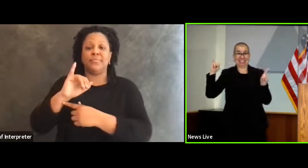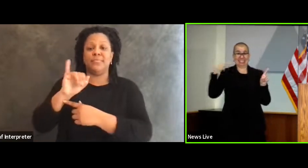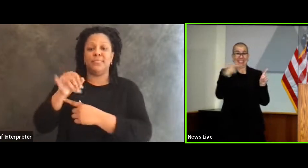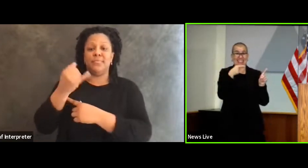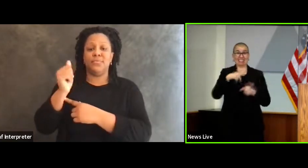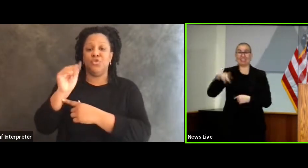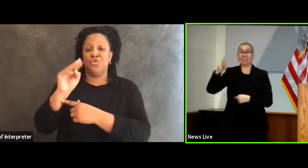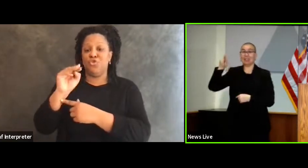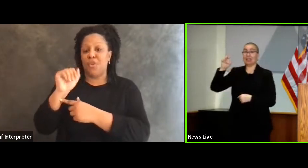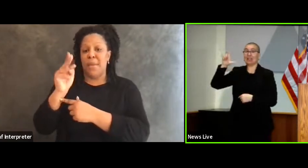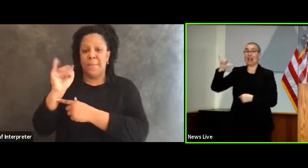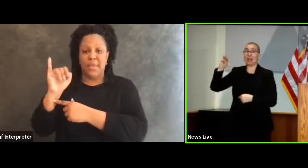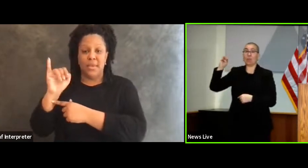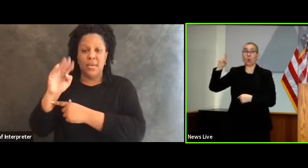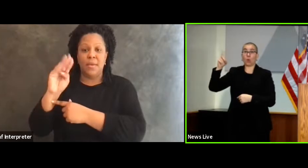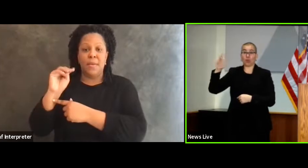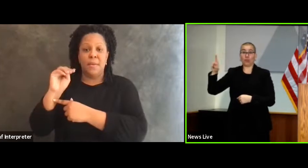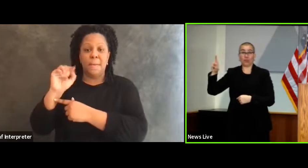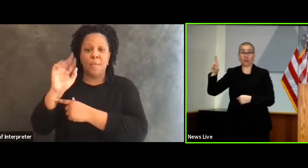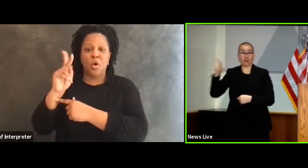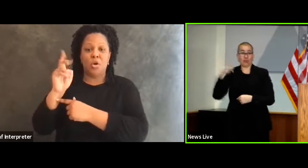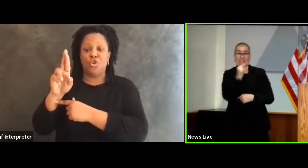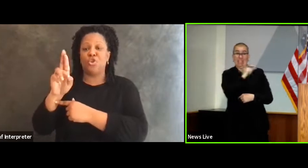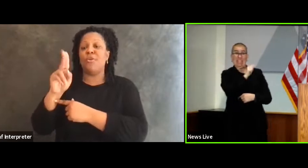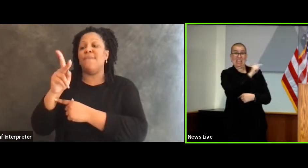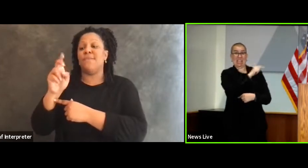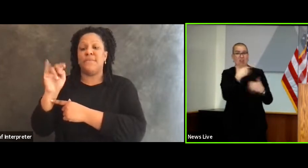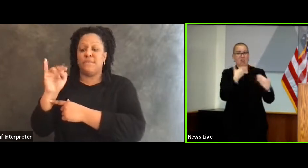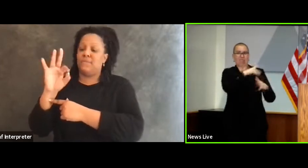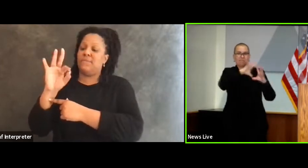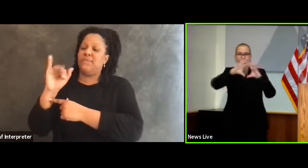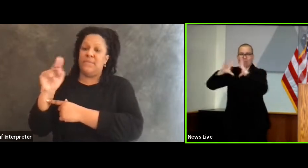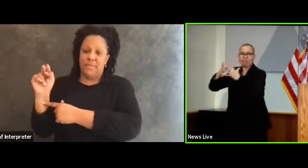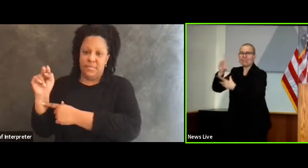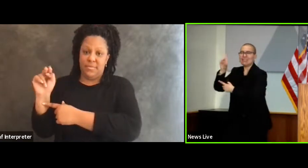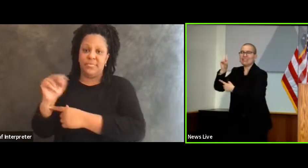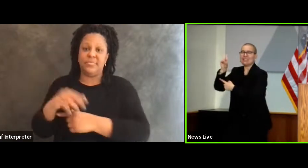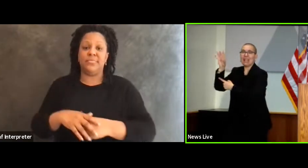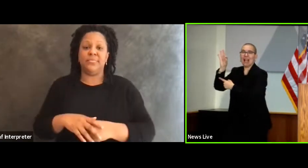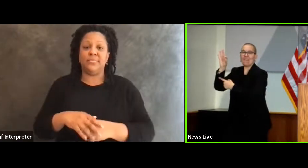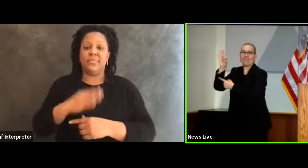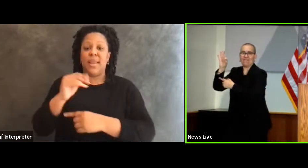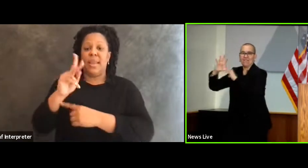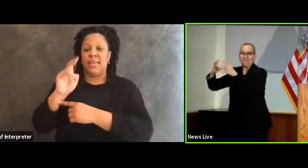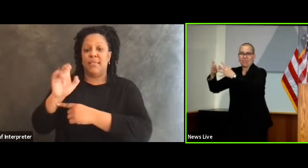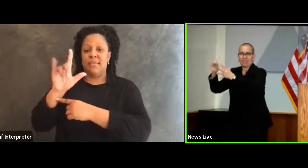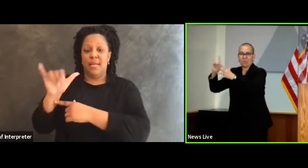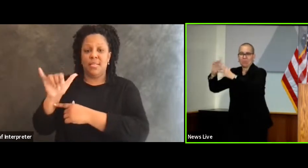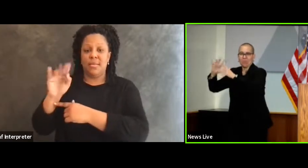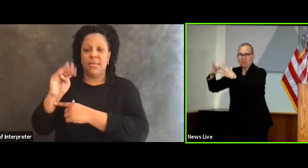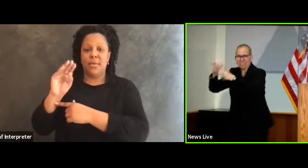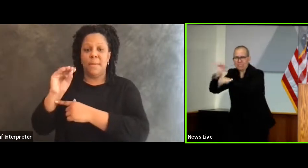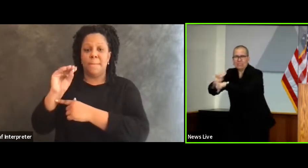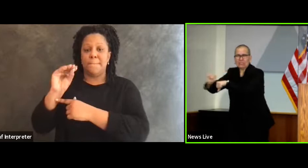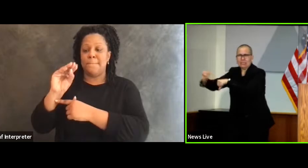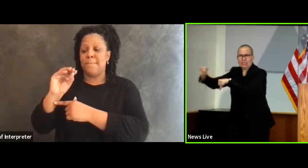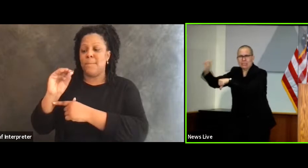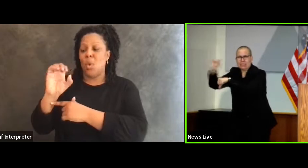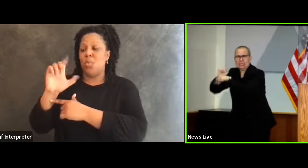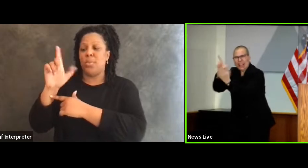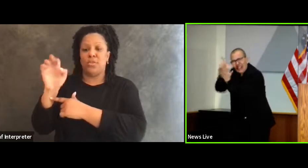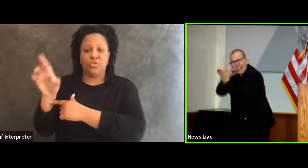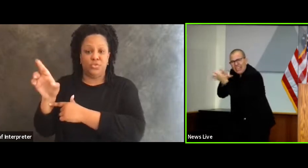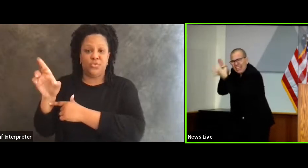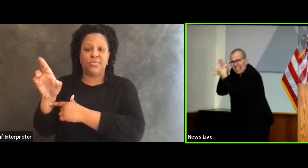and all of the members of the DFL caucus who worked on reform legislation. I'm also incredibly grateful